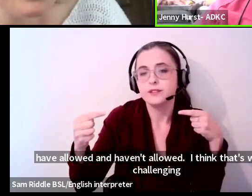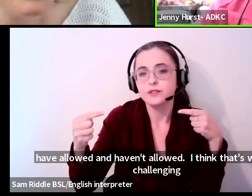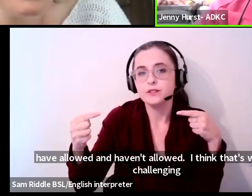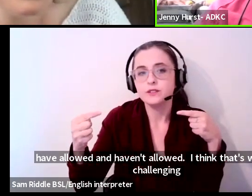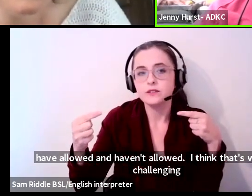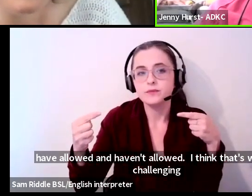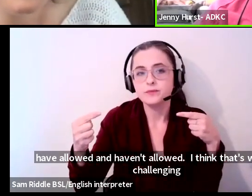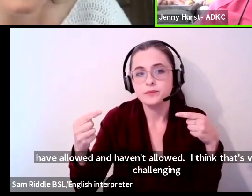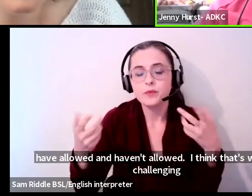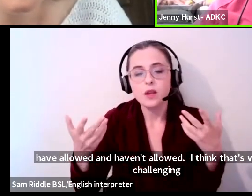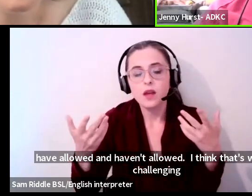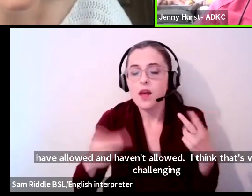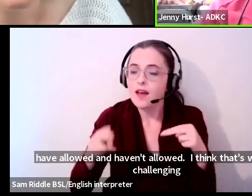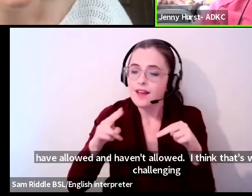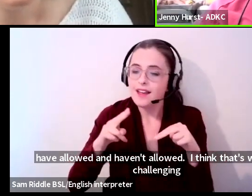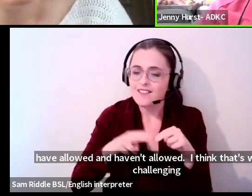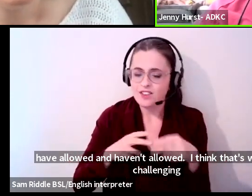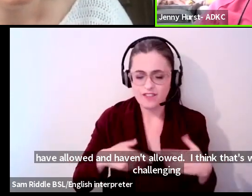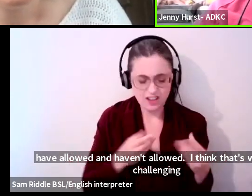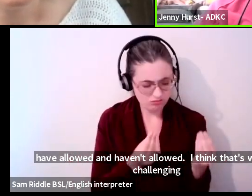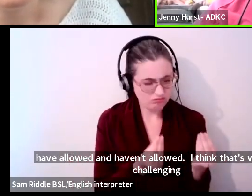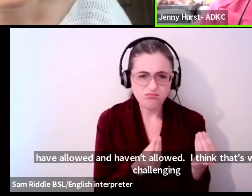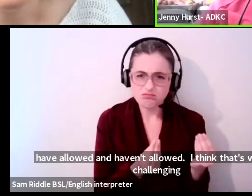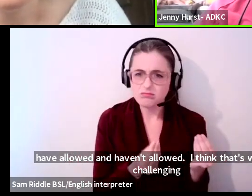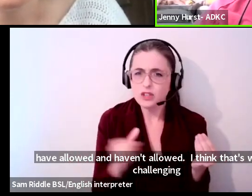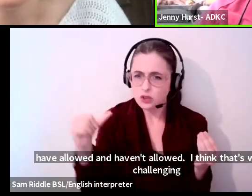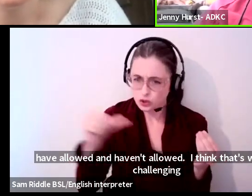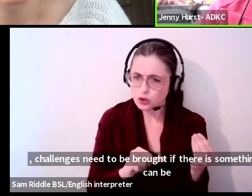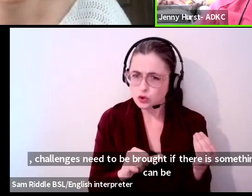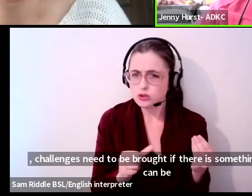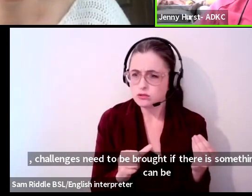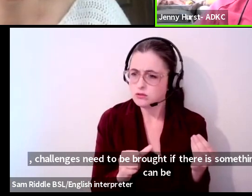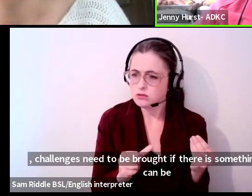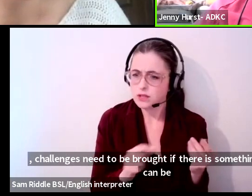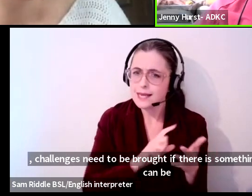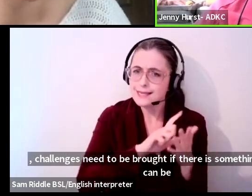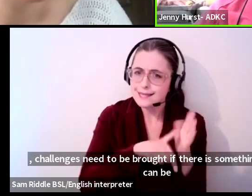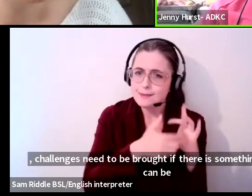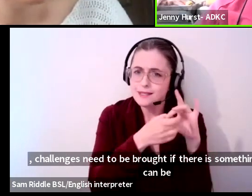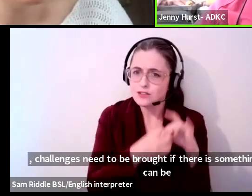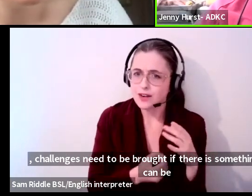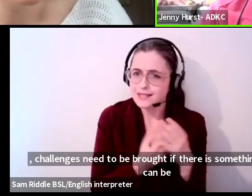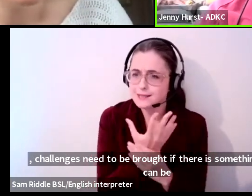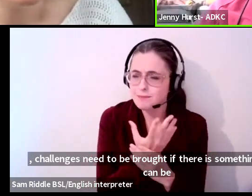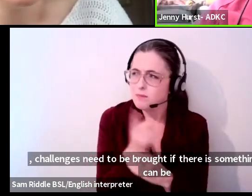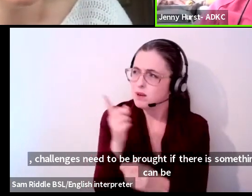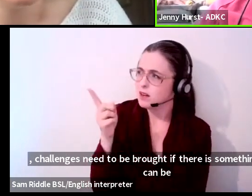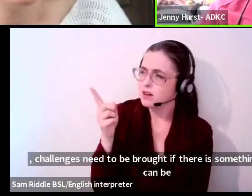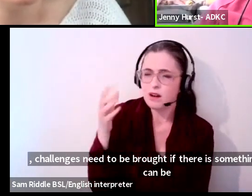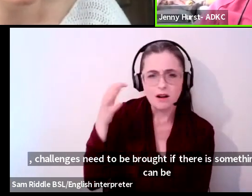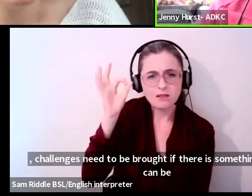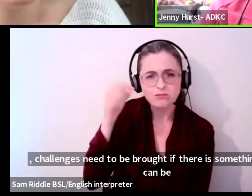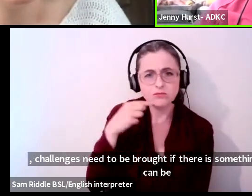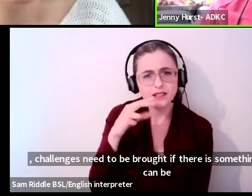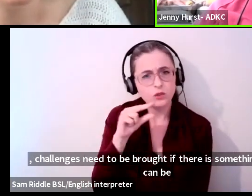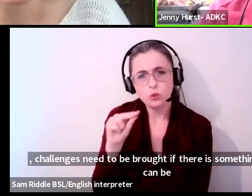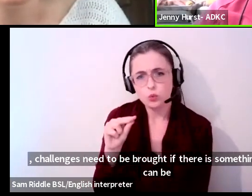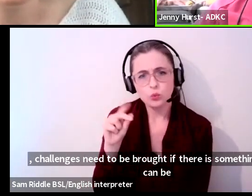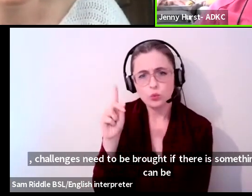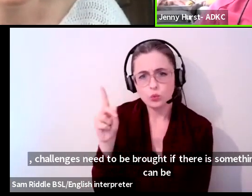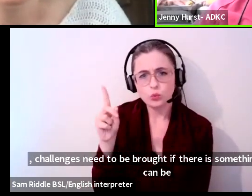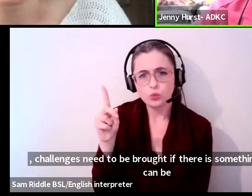there is something that can be argued as a disability related expense, but the local authority has made